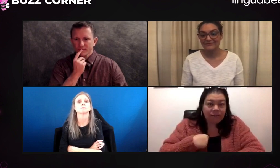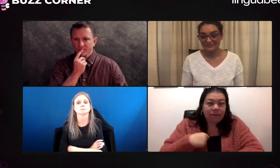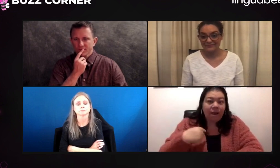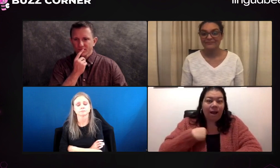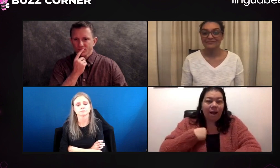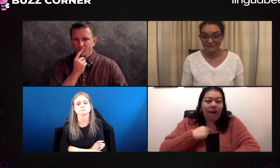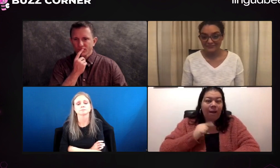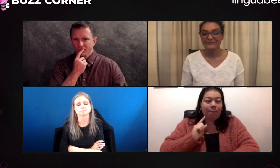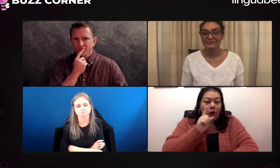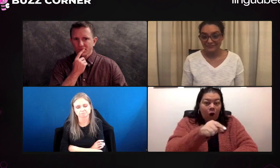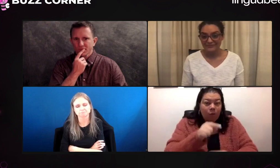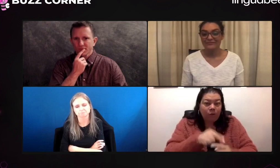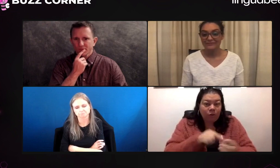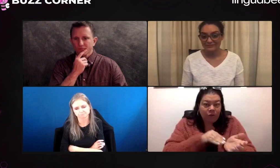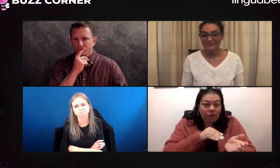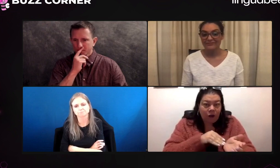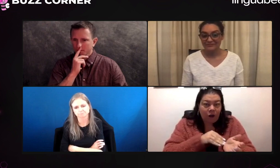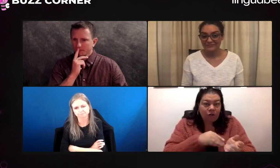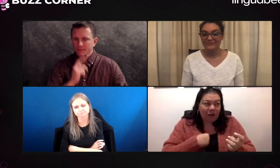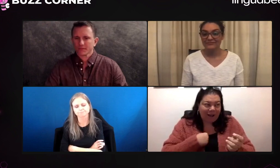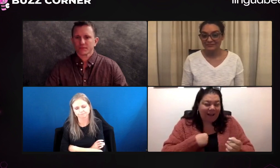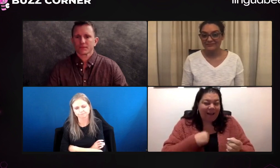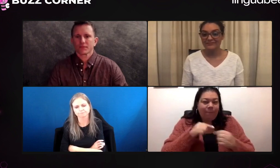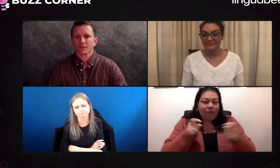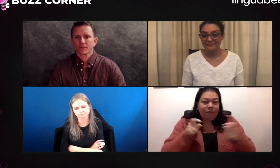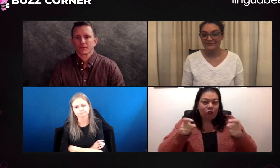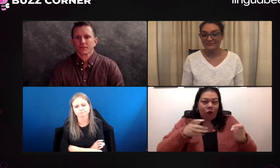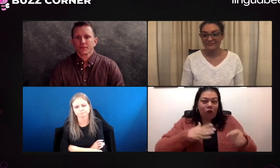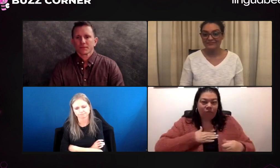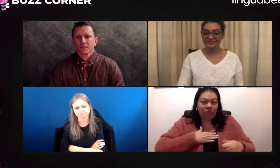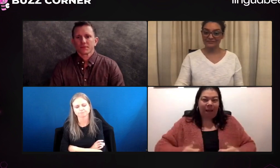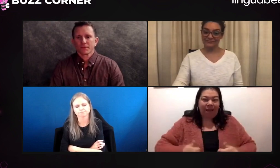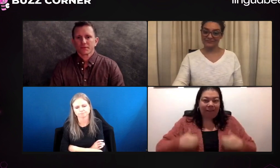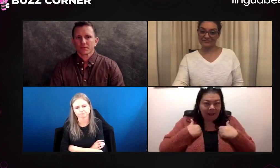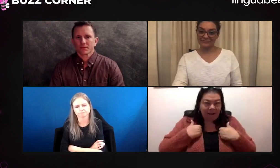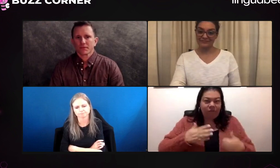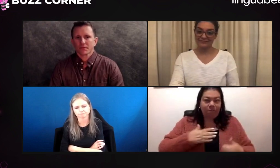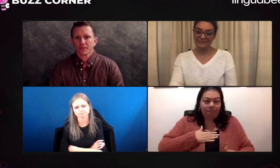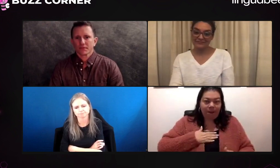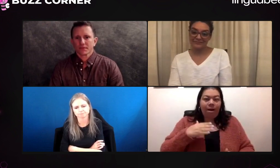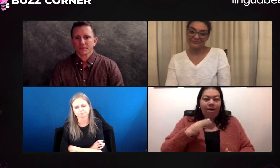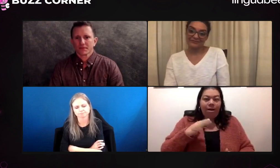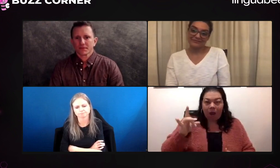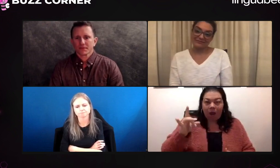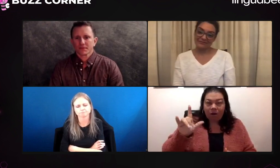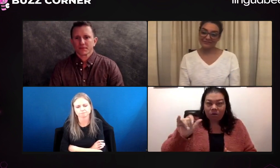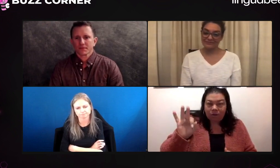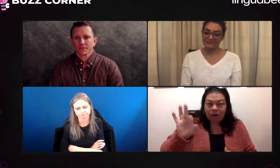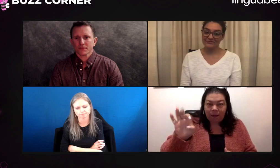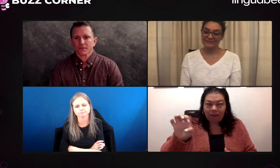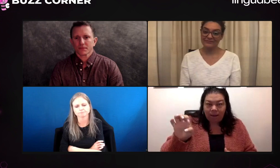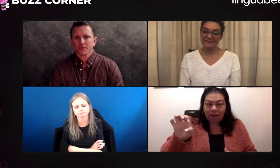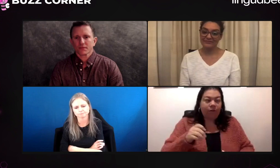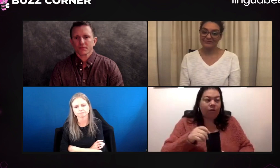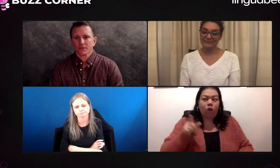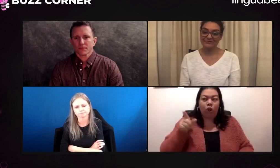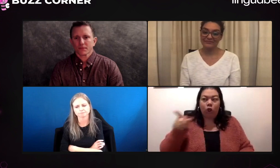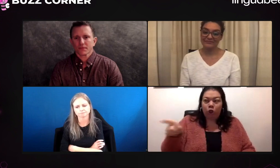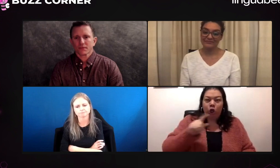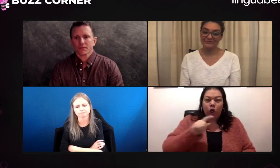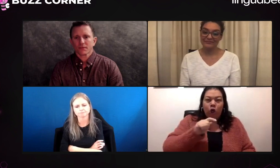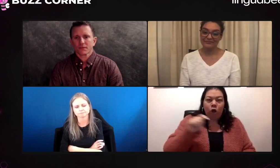there to think for me per se, but you know, to do some advocacy as well. This is my life at